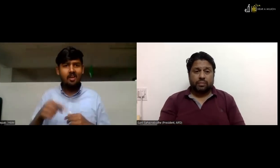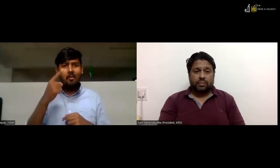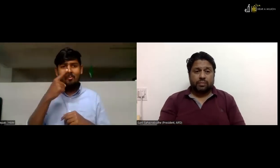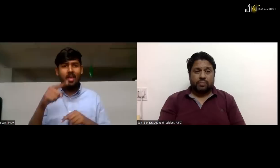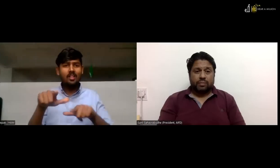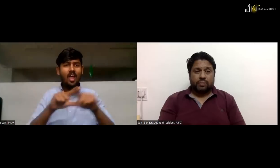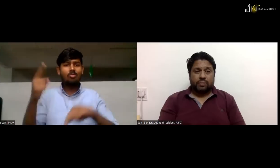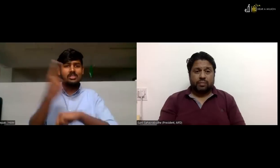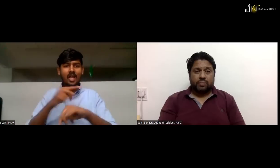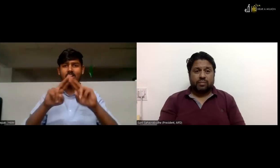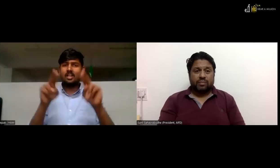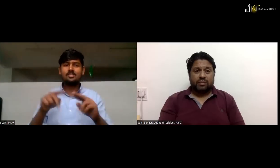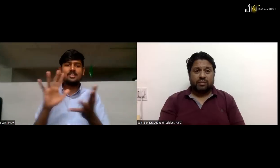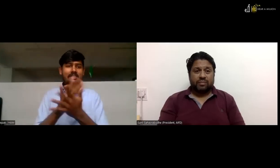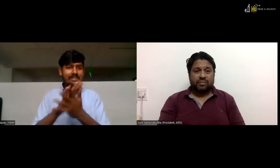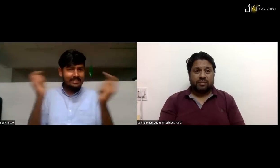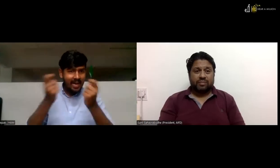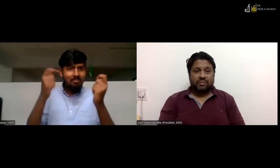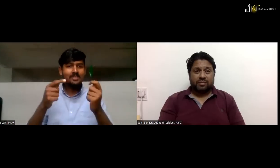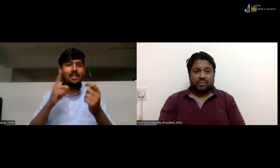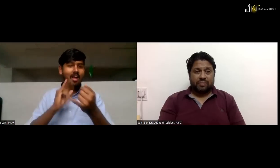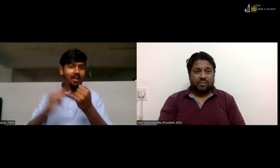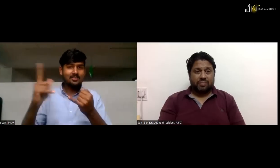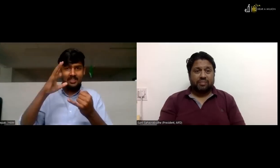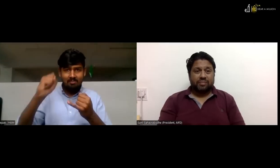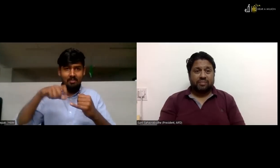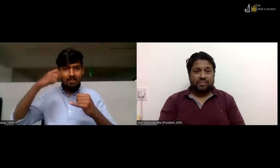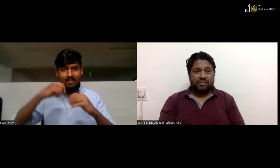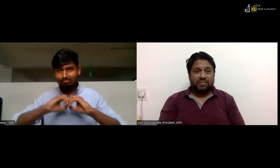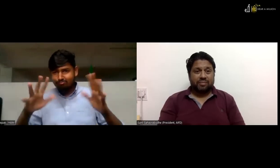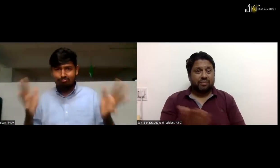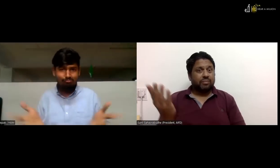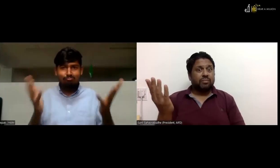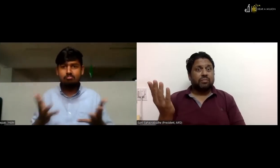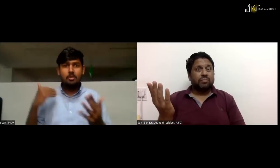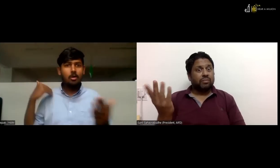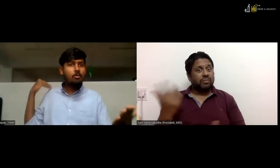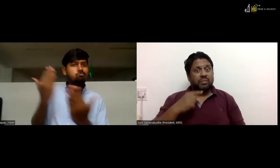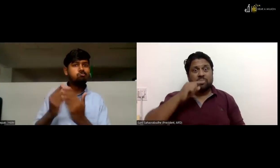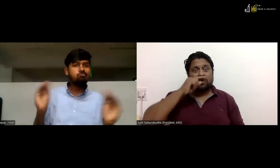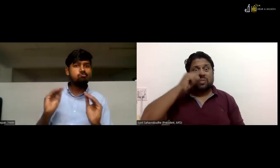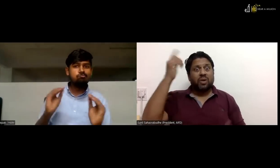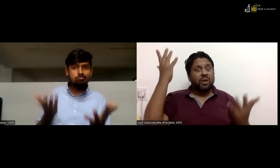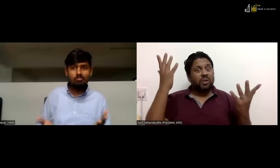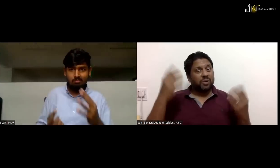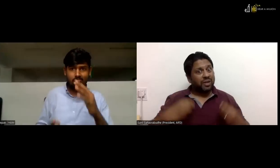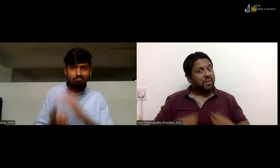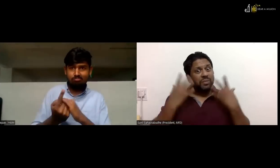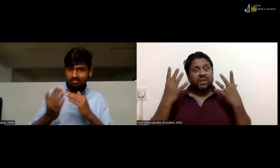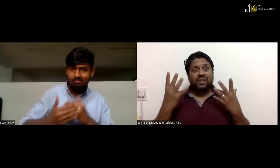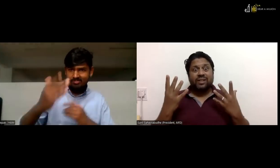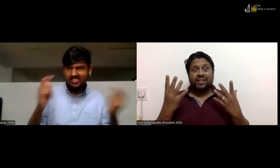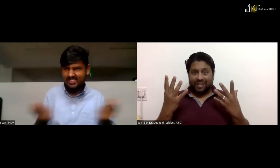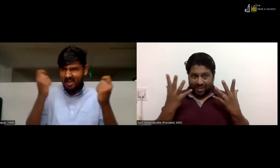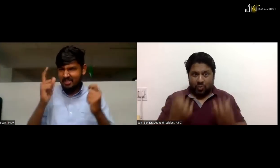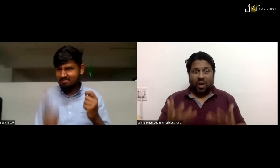to add the ISL into it. But as we celebrate any other festival, so we must encourage